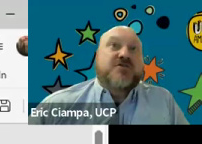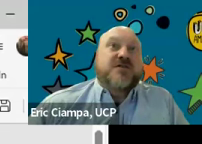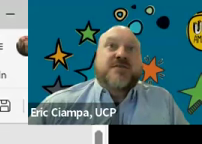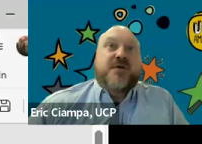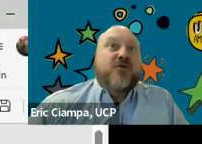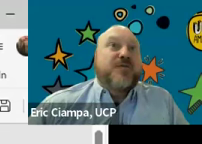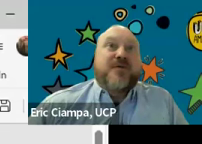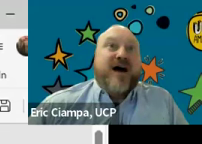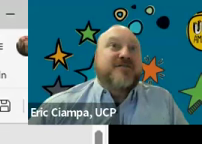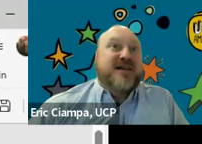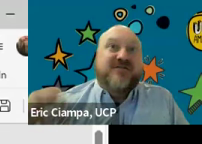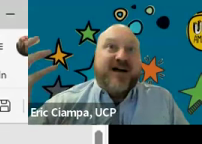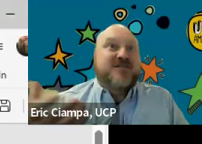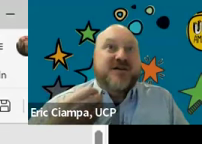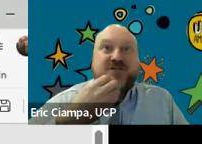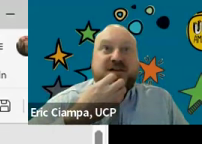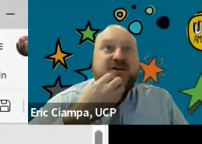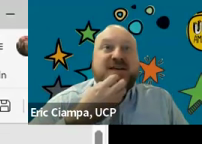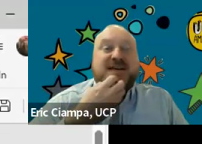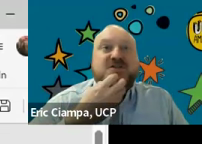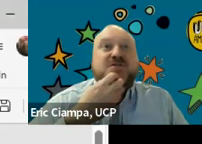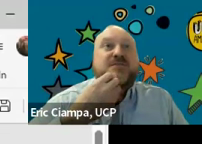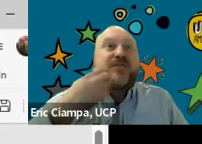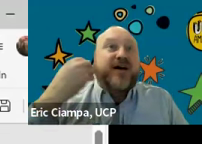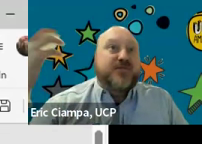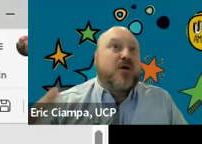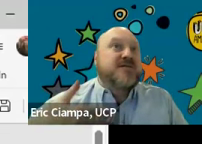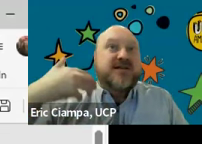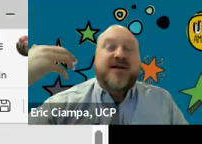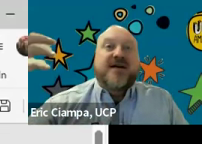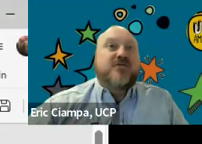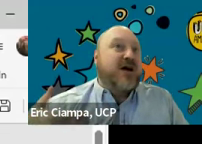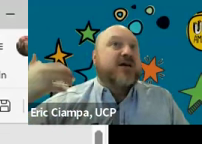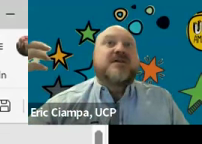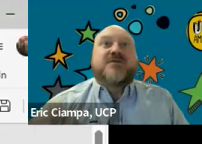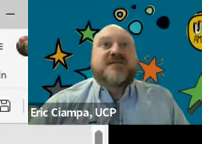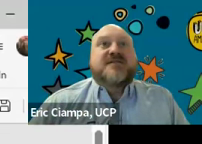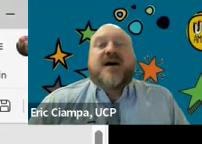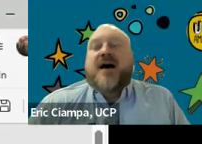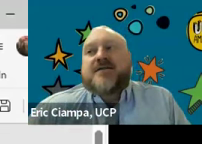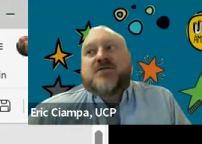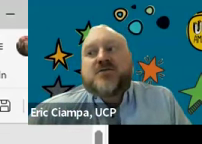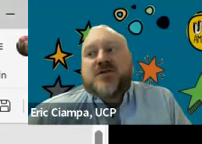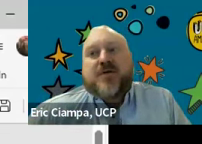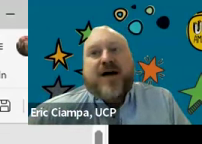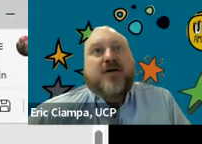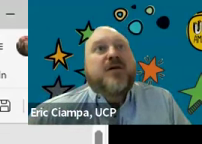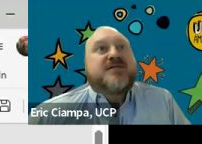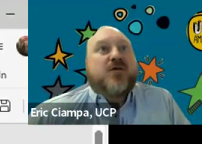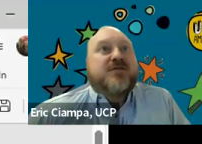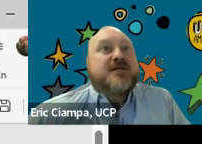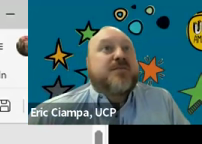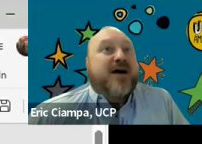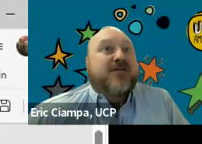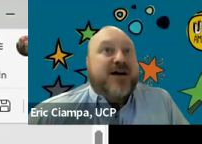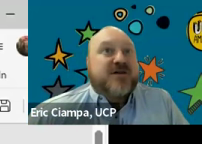board structure. There's a group of providers that advise the regional center on key issues and provide support and training resources to the provider community